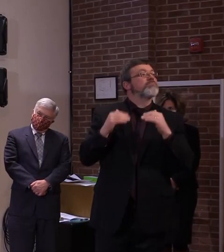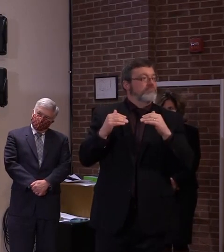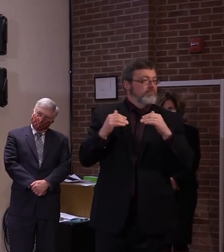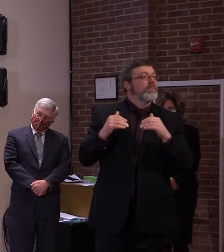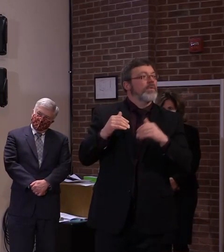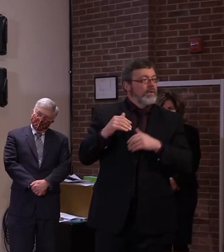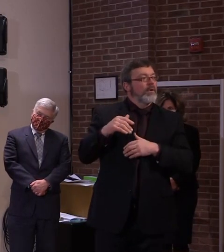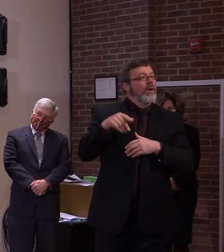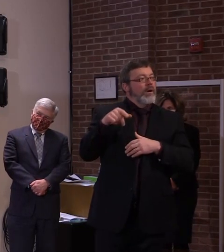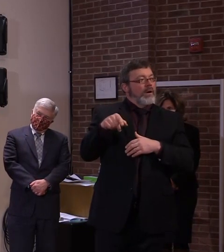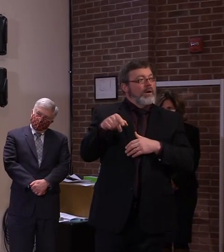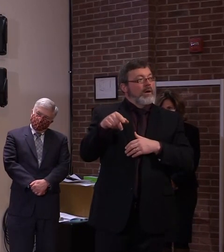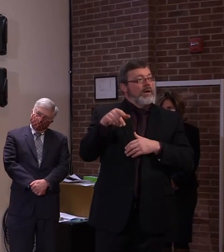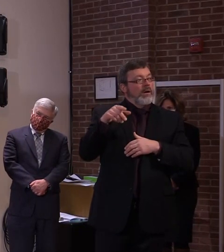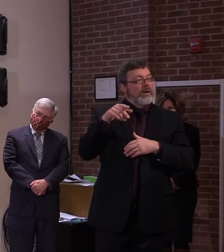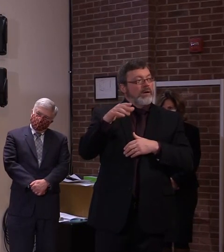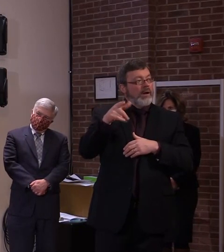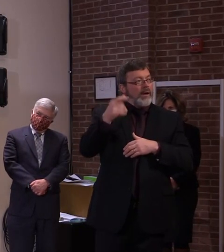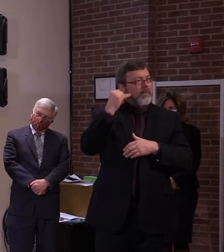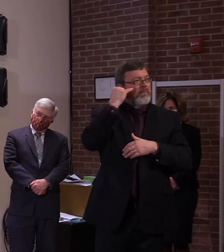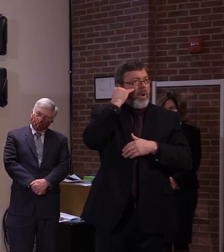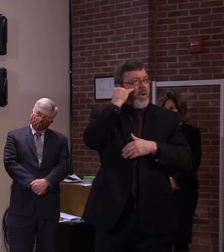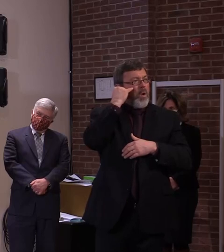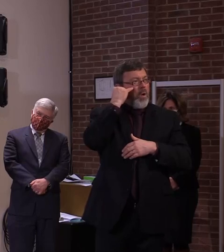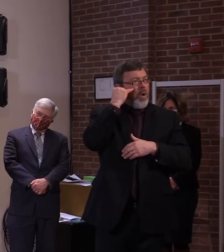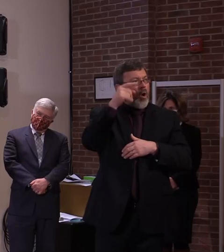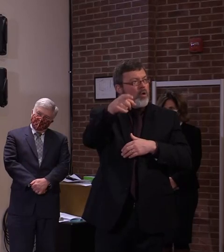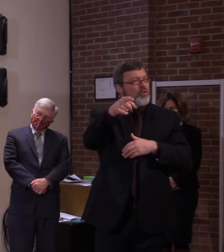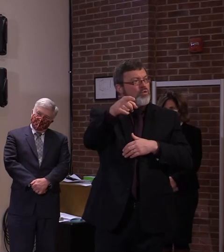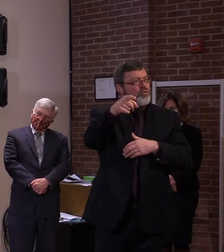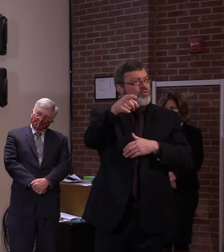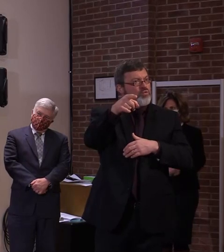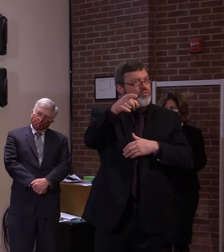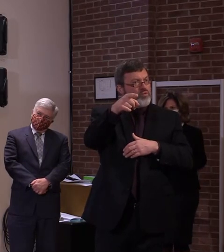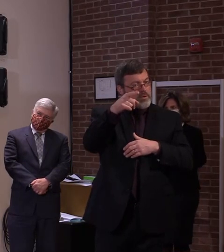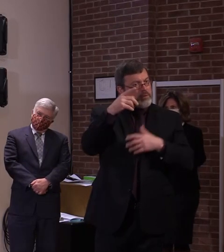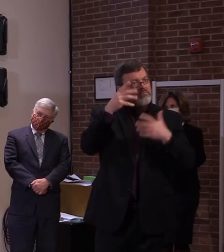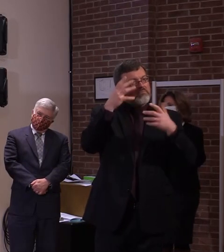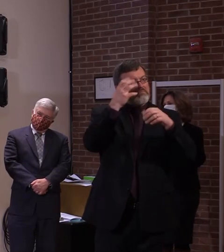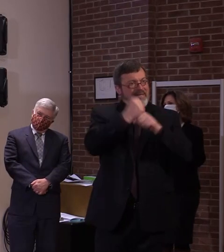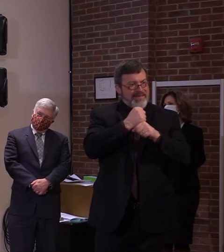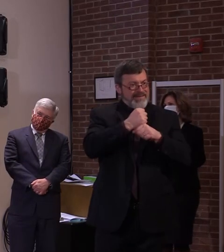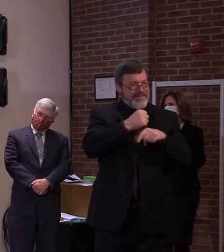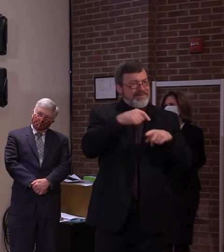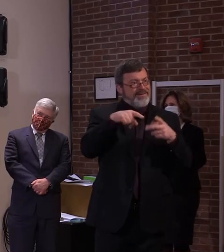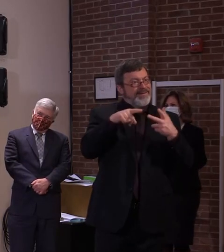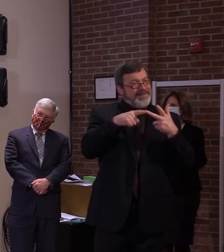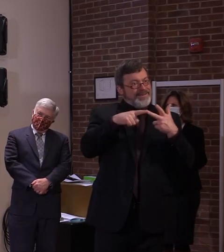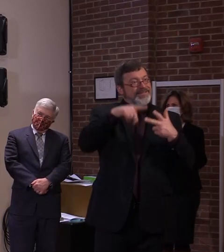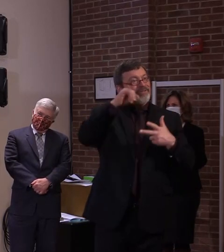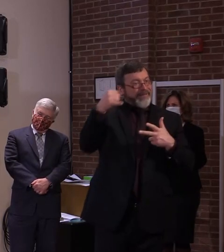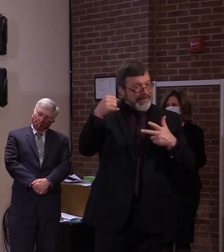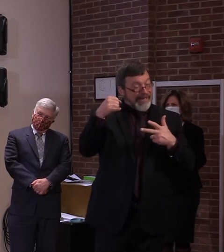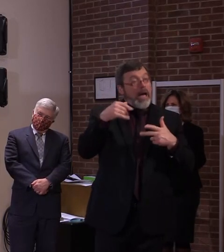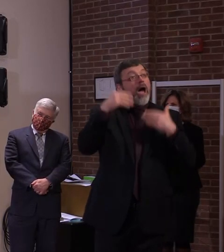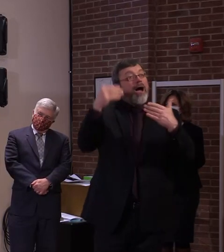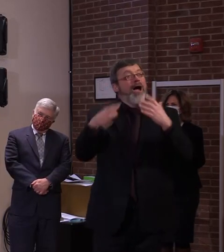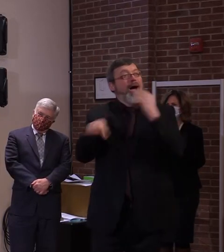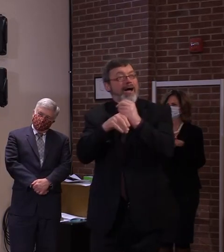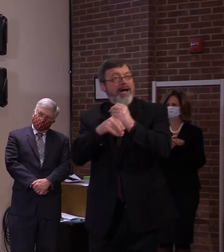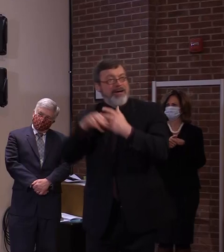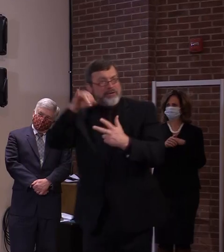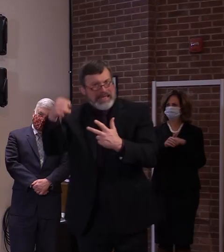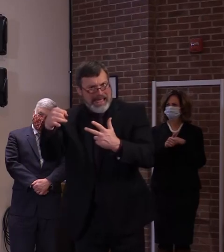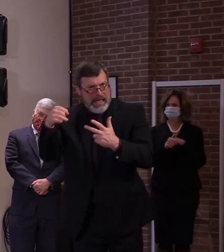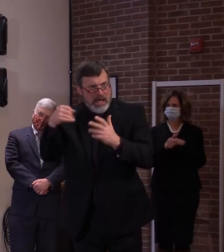get an mRNA booster, and at what interval? Yeah, I certainly think that would be reasonable, although I